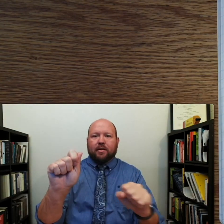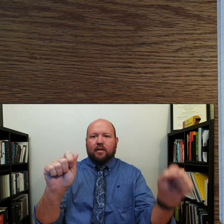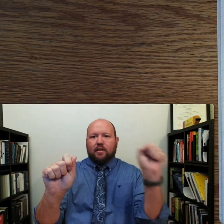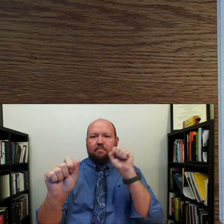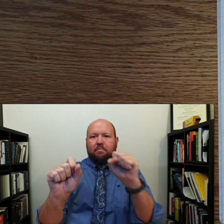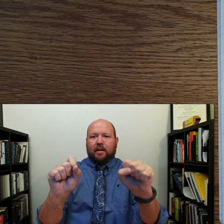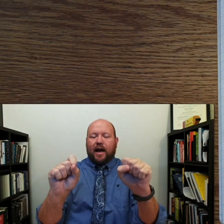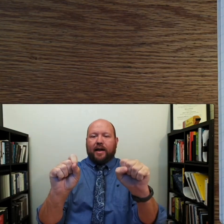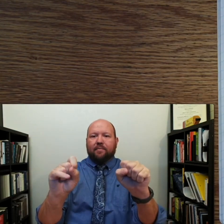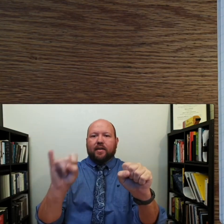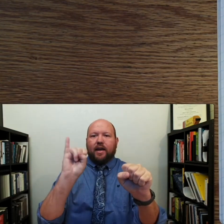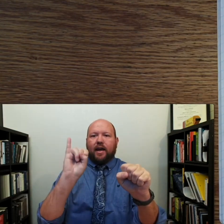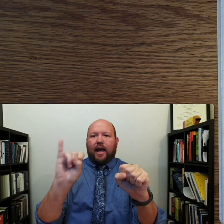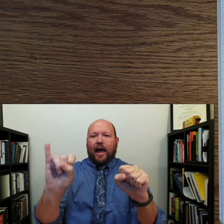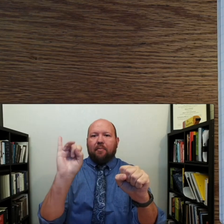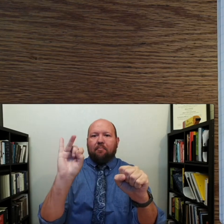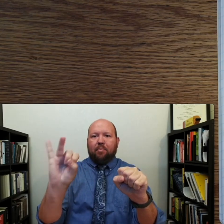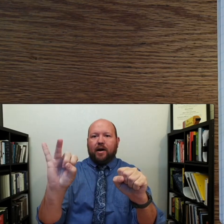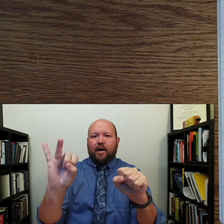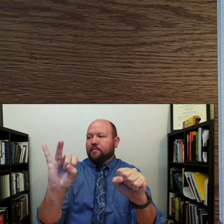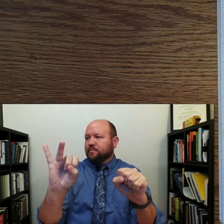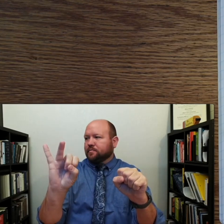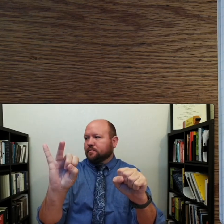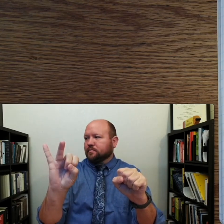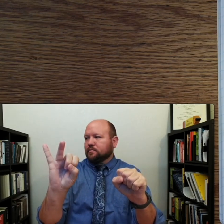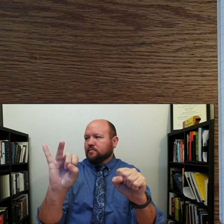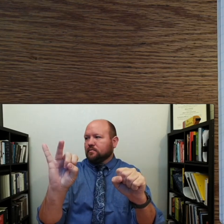app, apply, app, p,